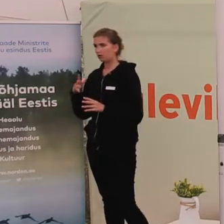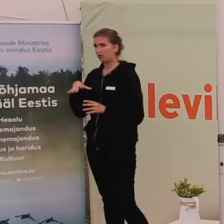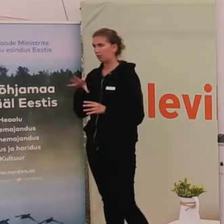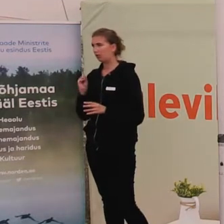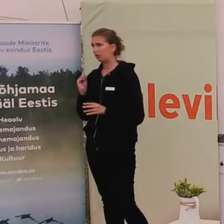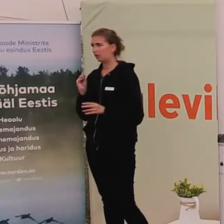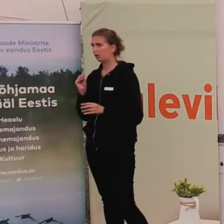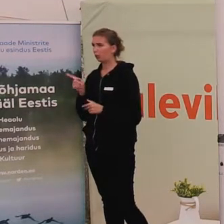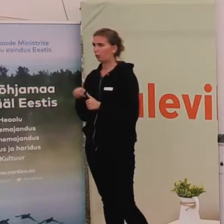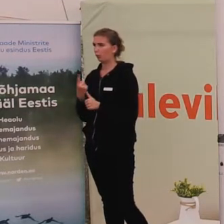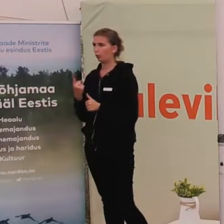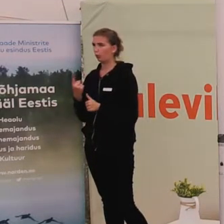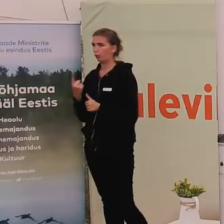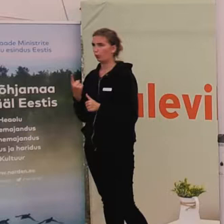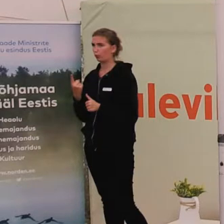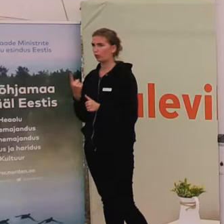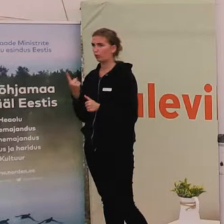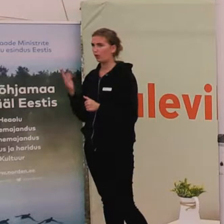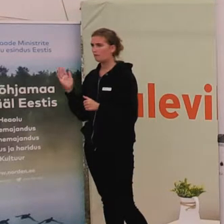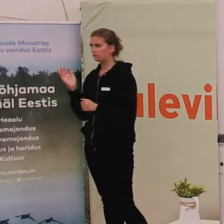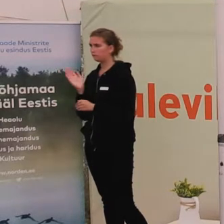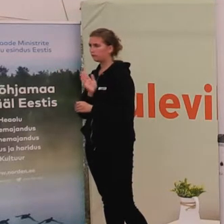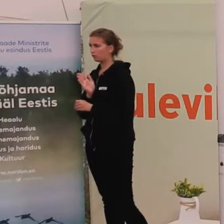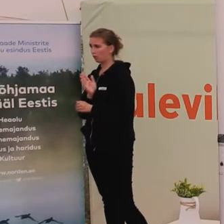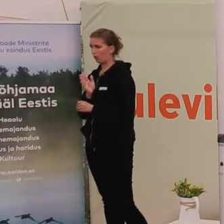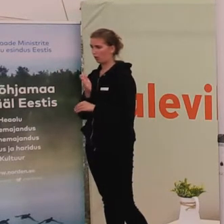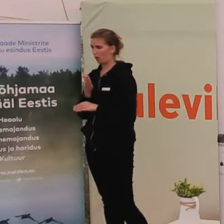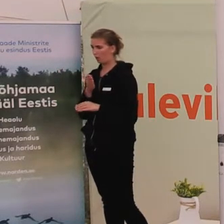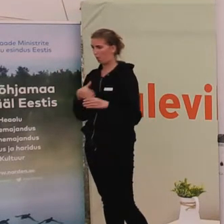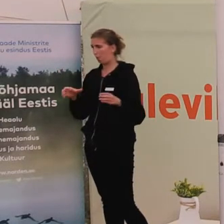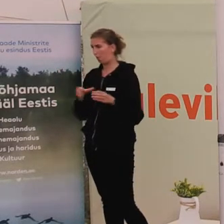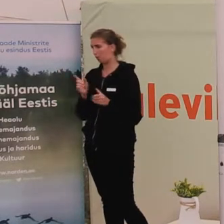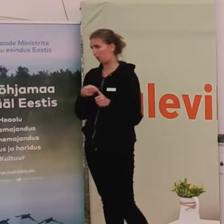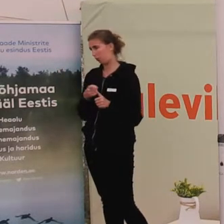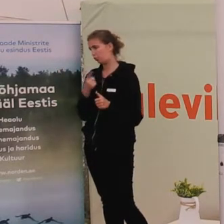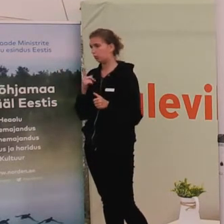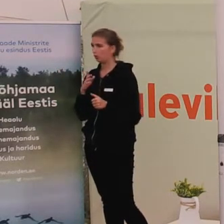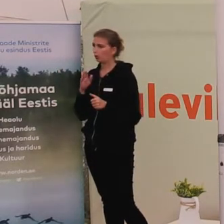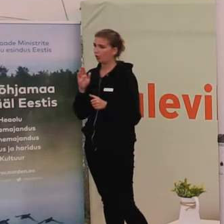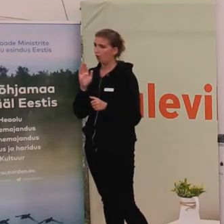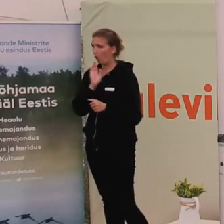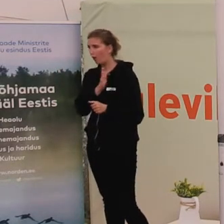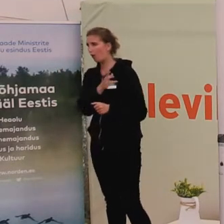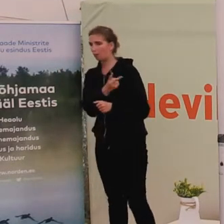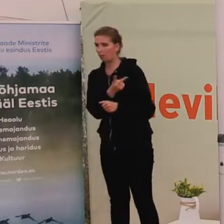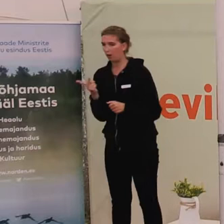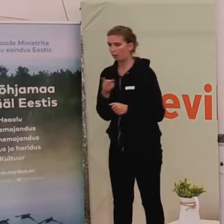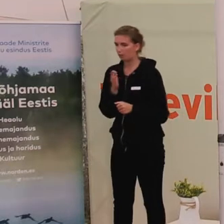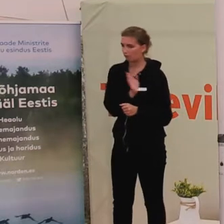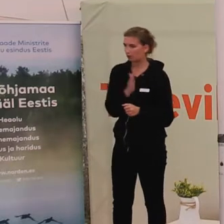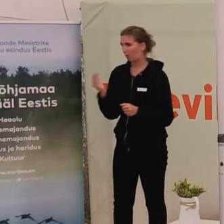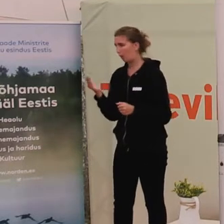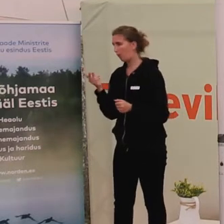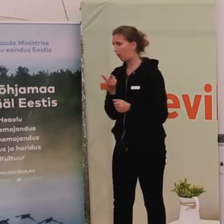wing party in this country here. Mm-hmm. We do have a right wingers. We don't have left wing. But you have. Does it sound a bell